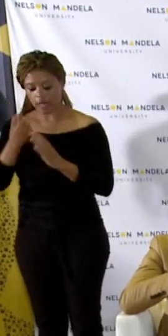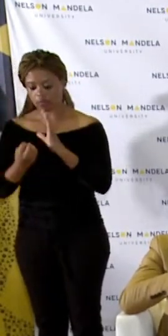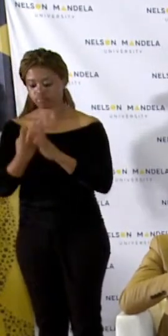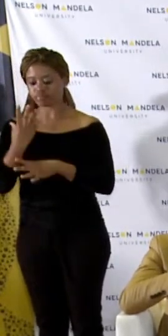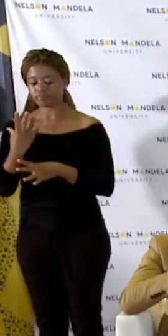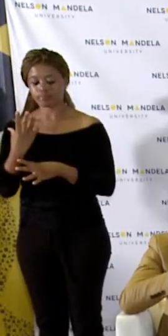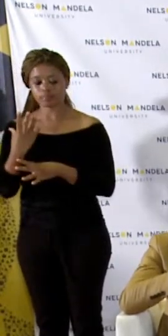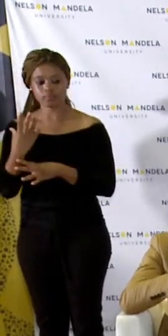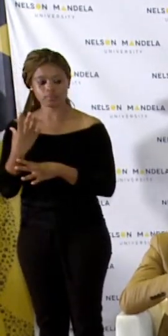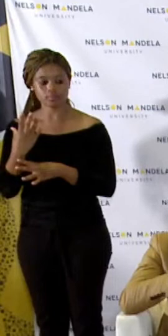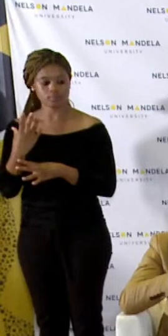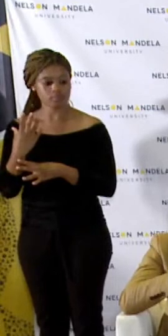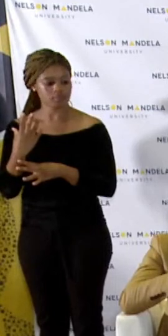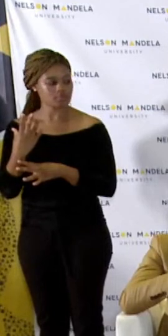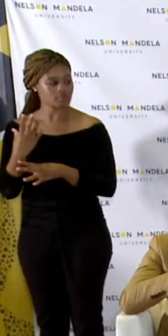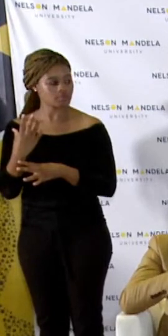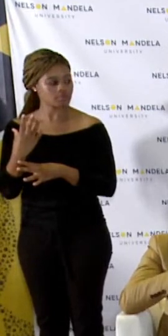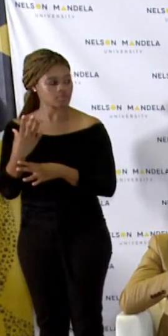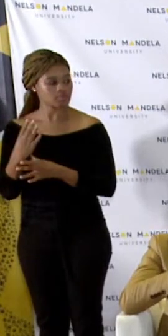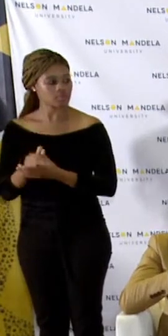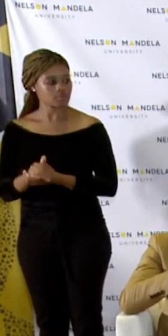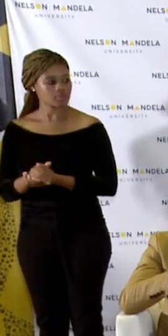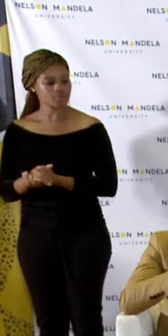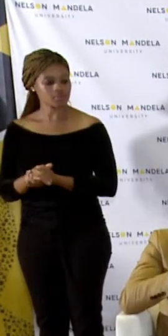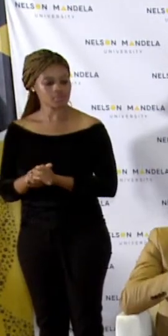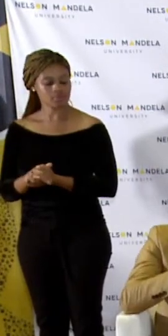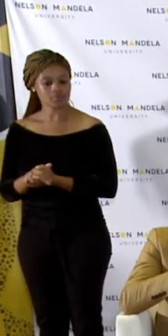up is, are you looking for solar panels?